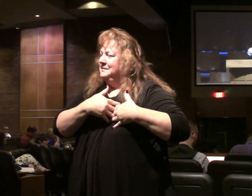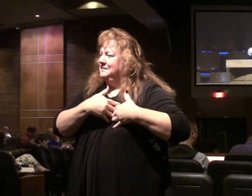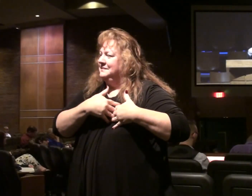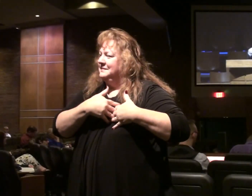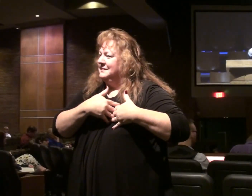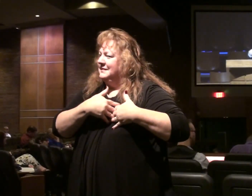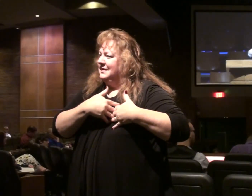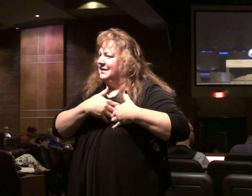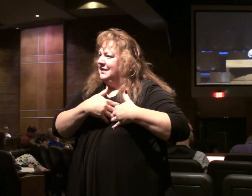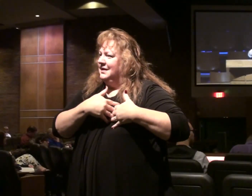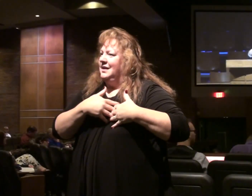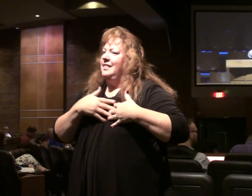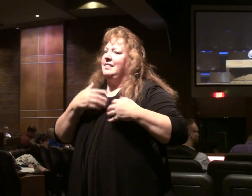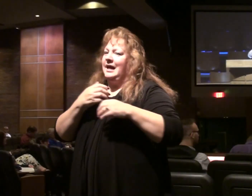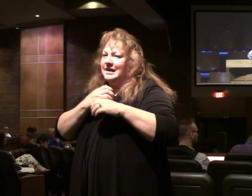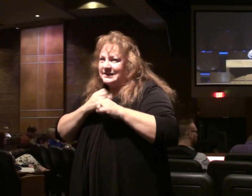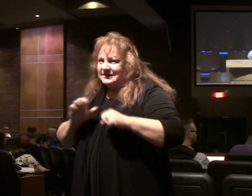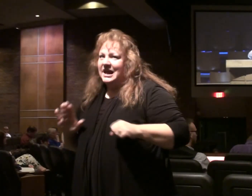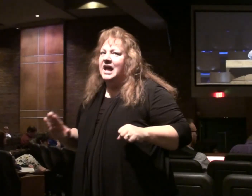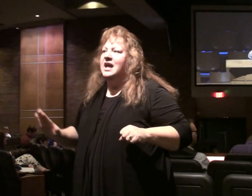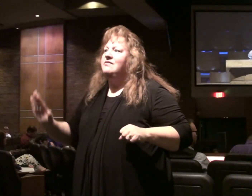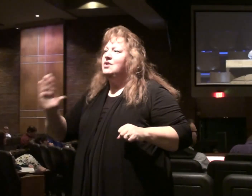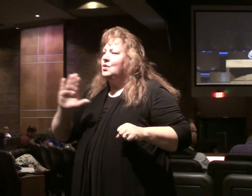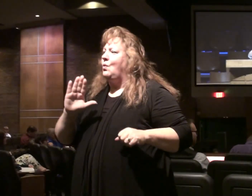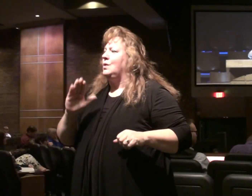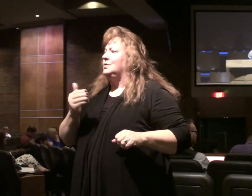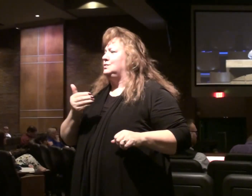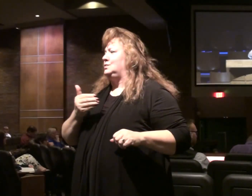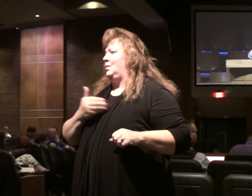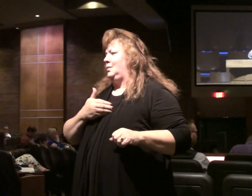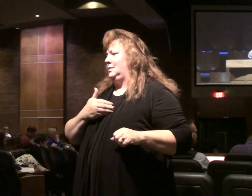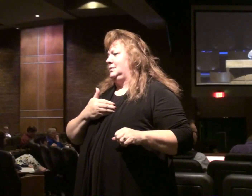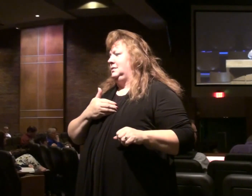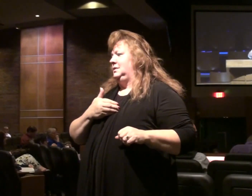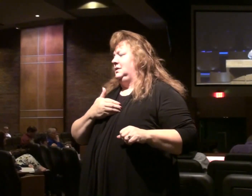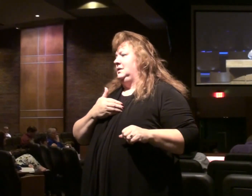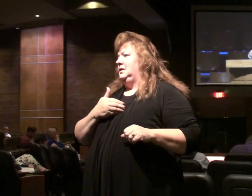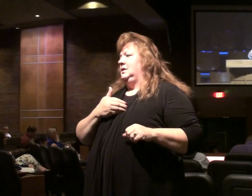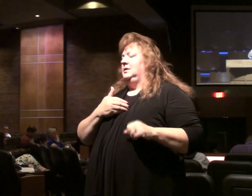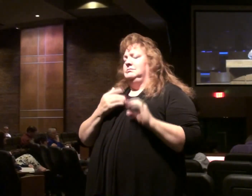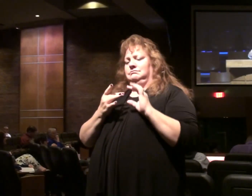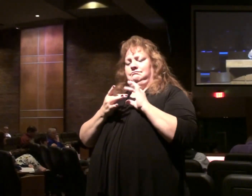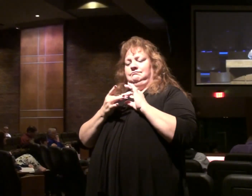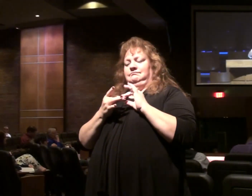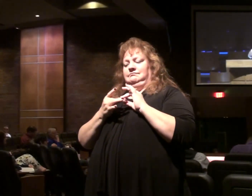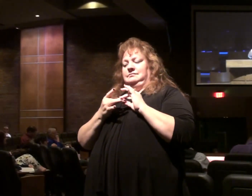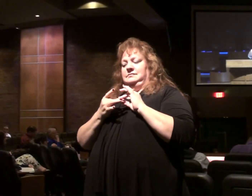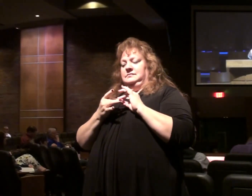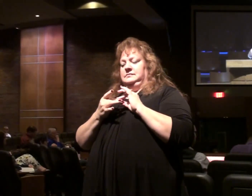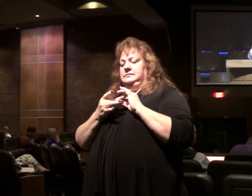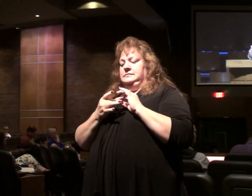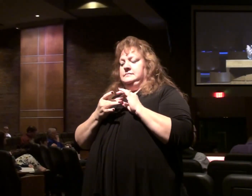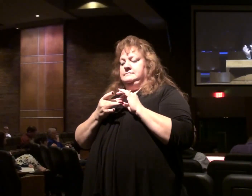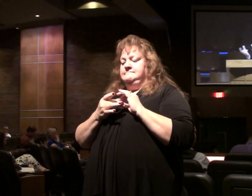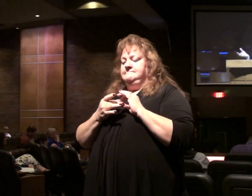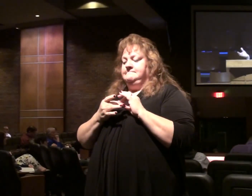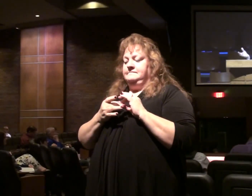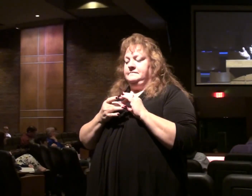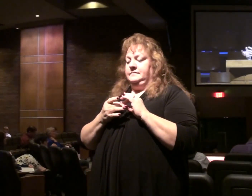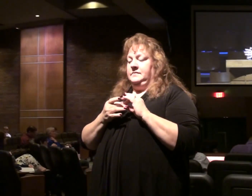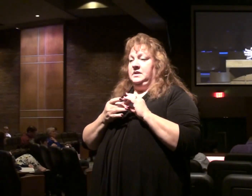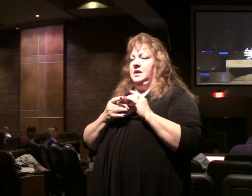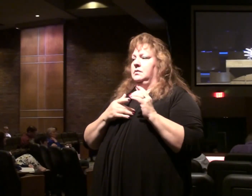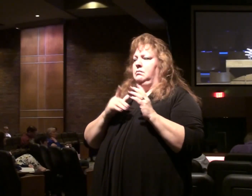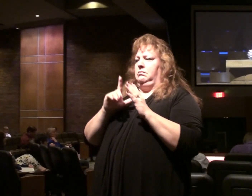which is able to save your souls. We'll talk about that reception of it, so it's just not